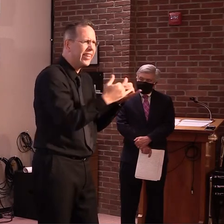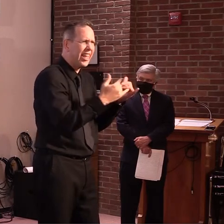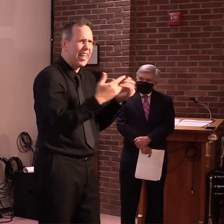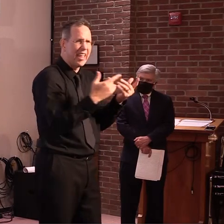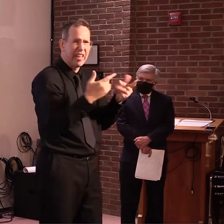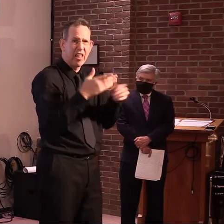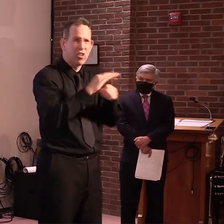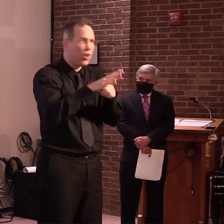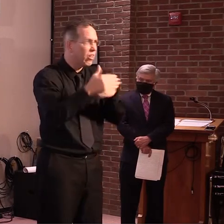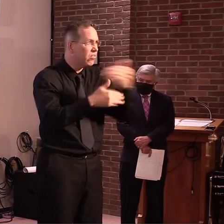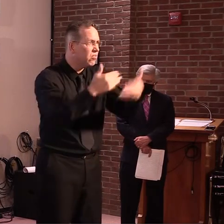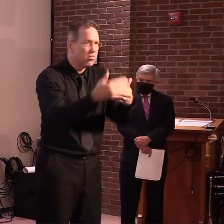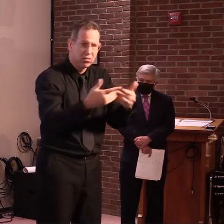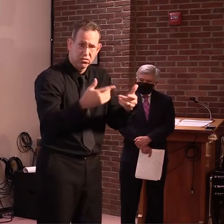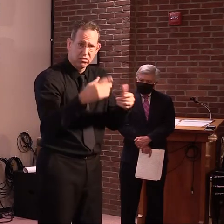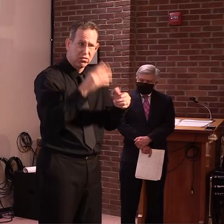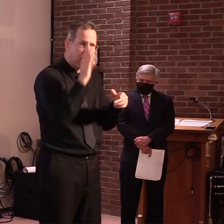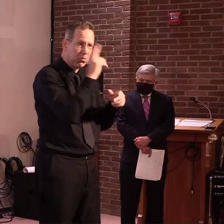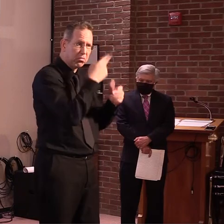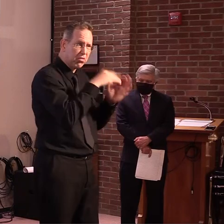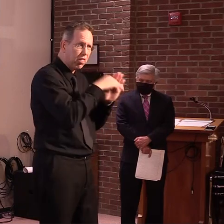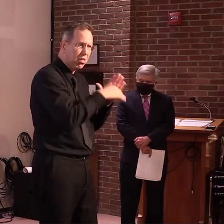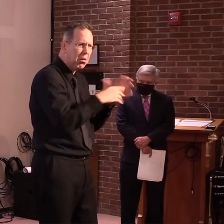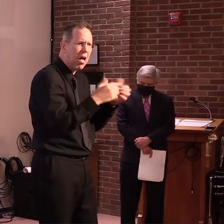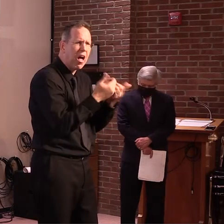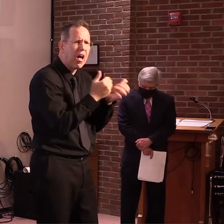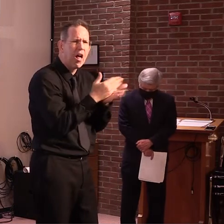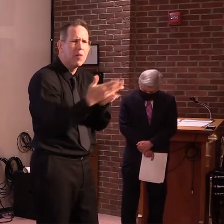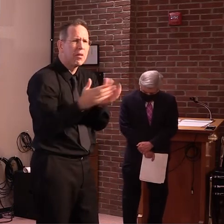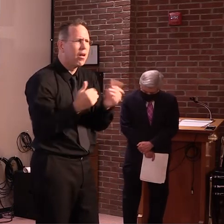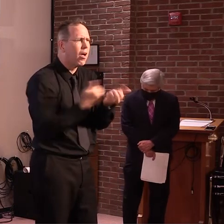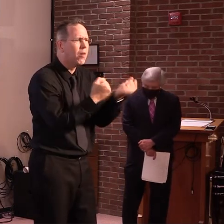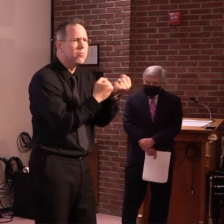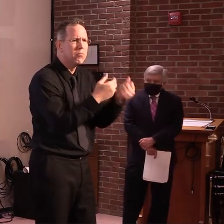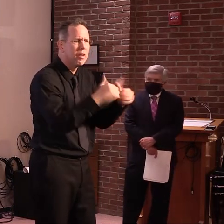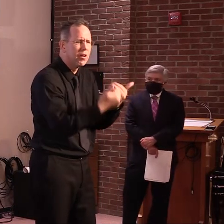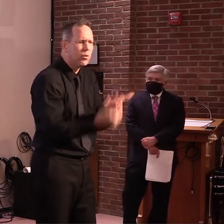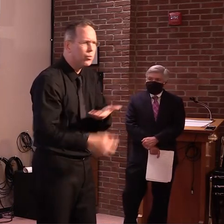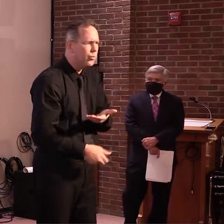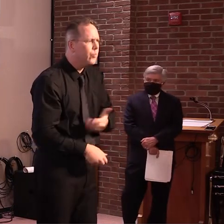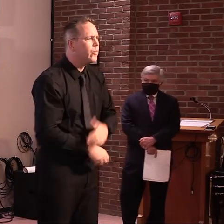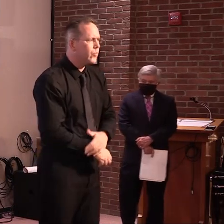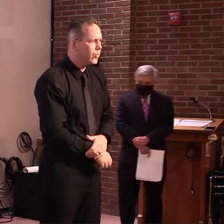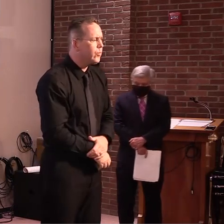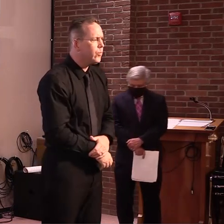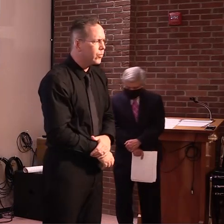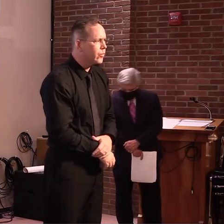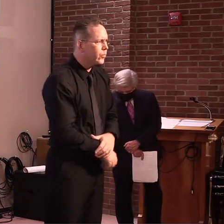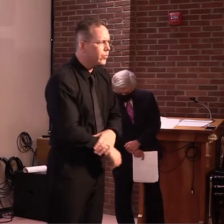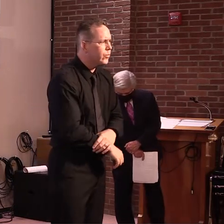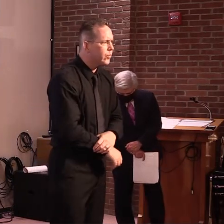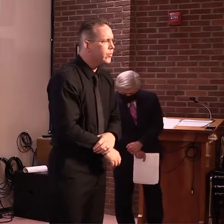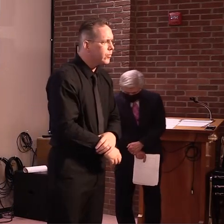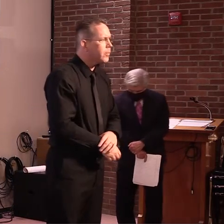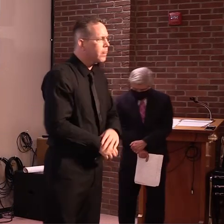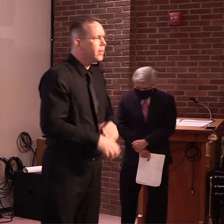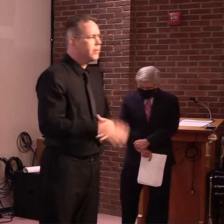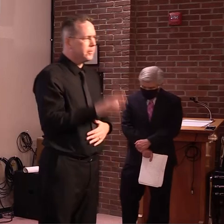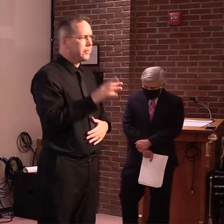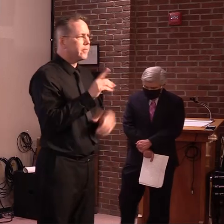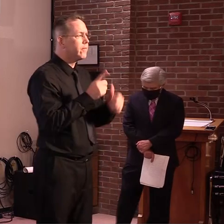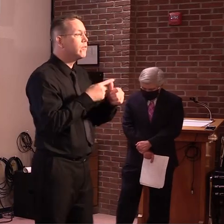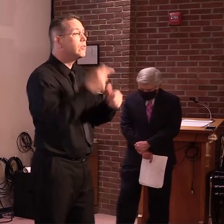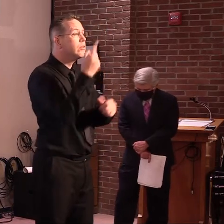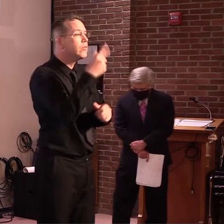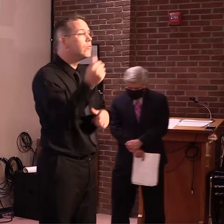forward with the all-payer model. We still believe that that's the right approach. The federal government is working with us on this pilot project, and they think it's the right